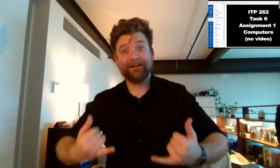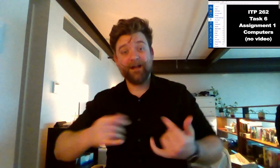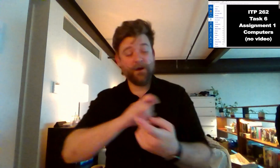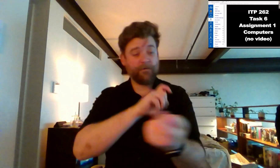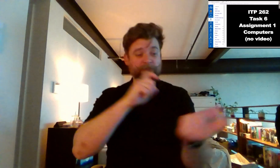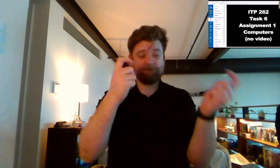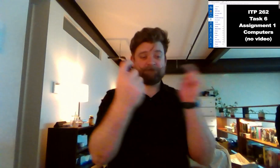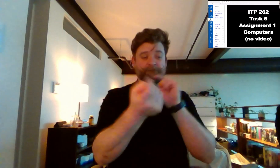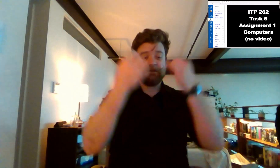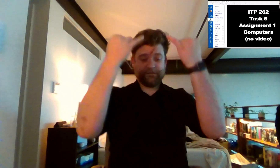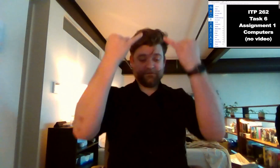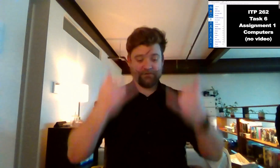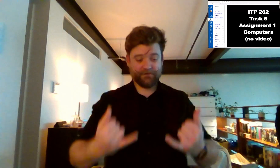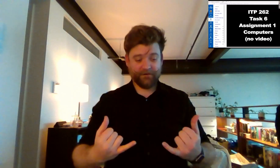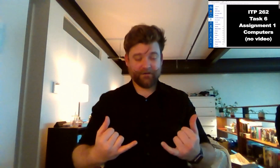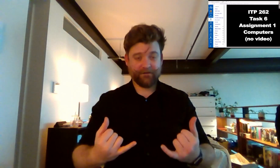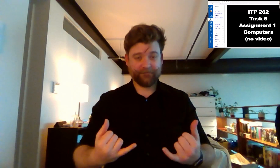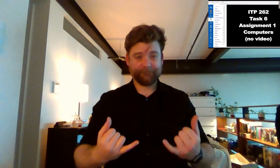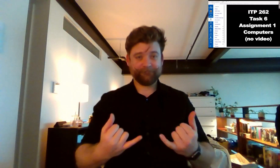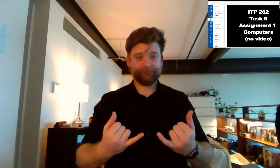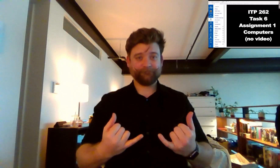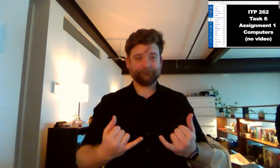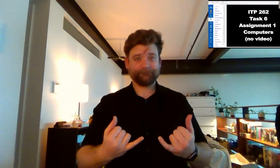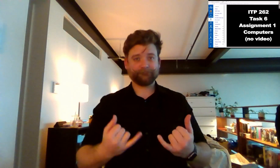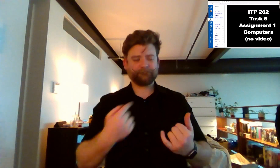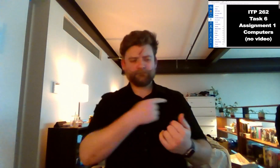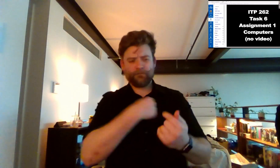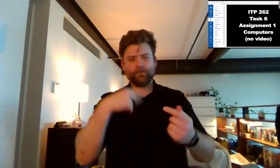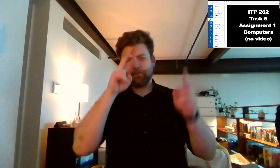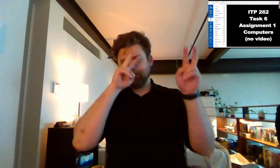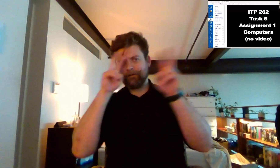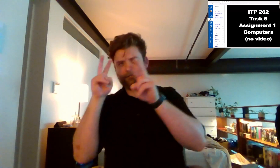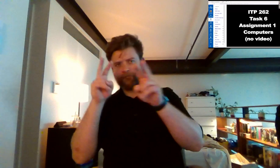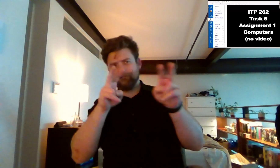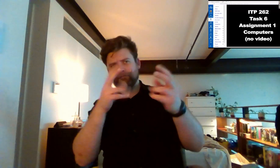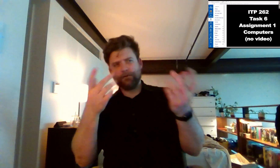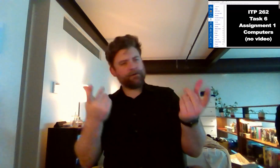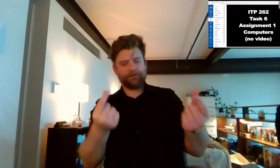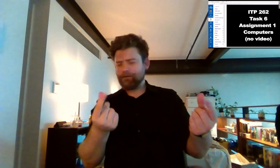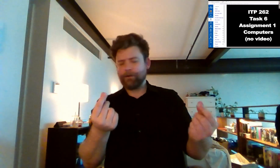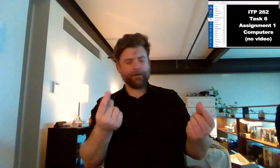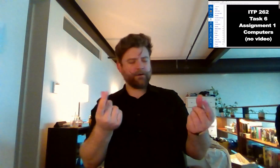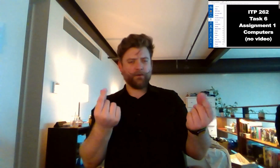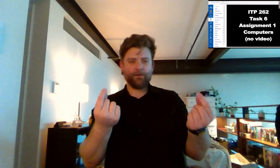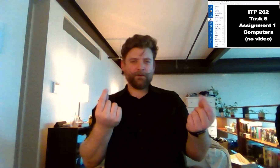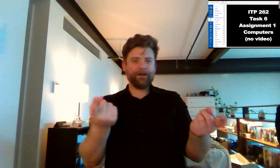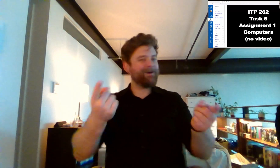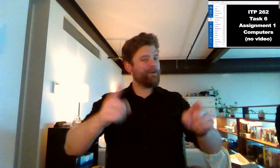Get a look on what we're going to do. What's going to happen today.